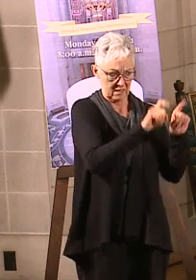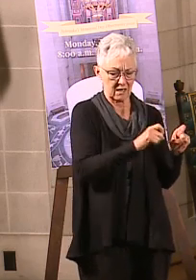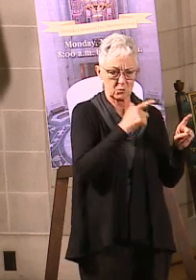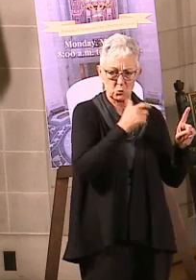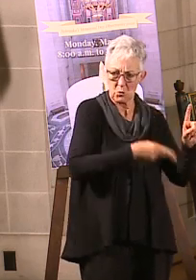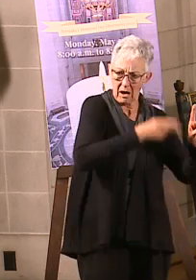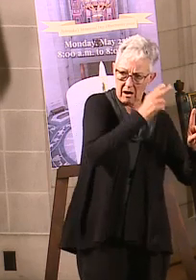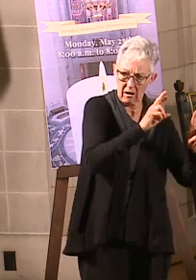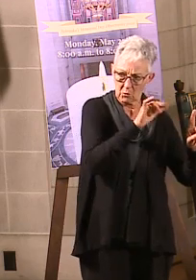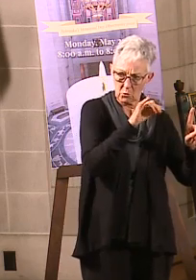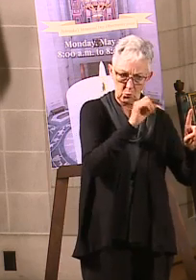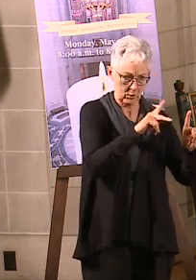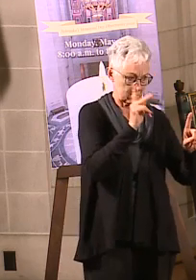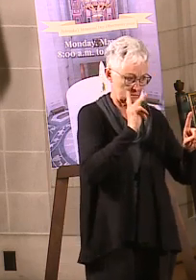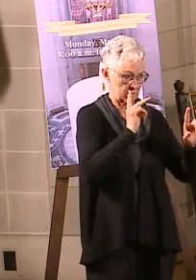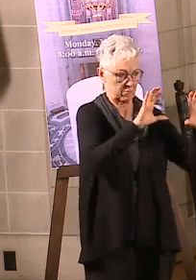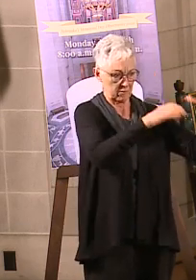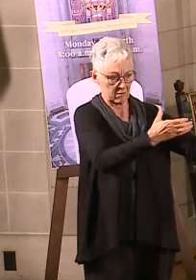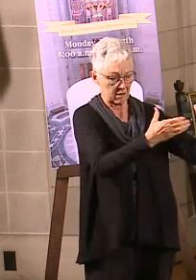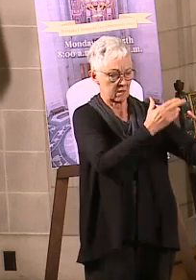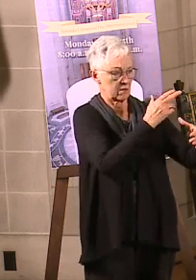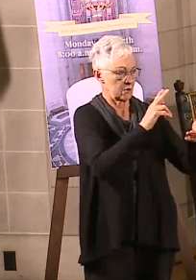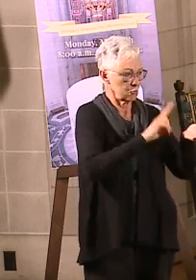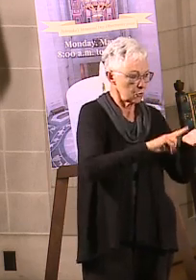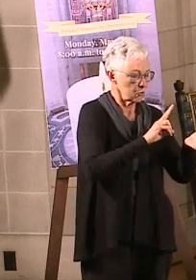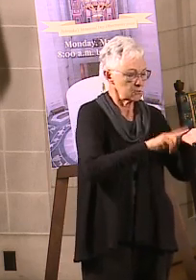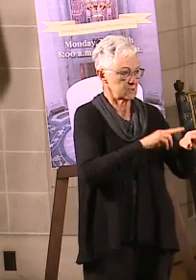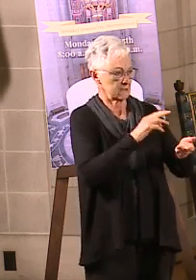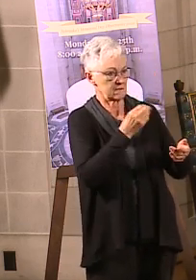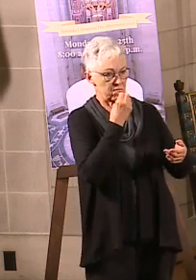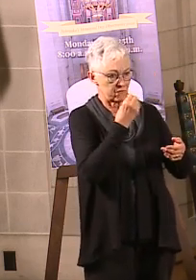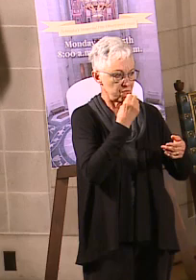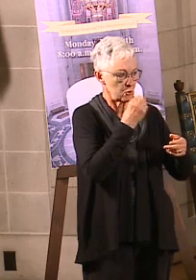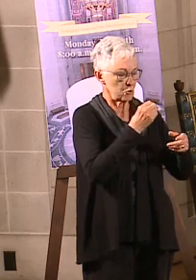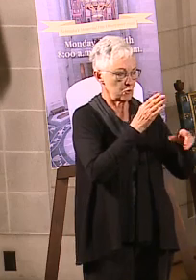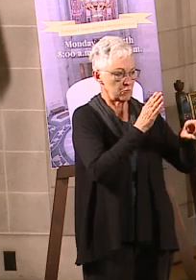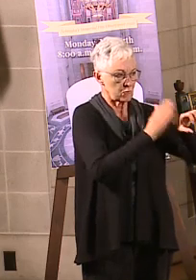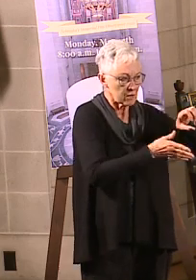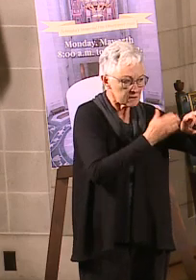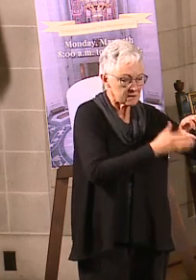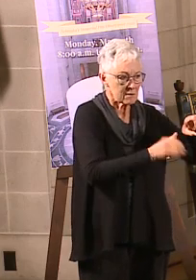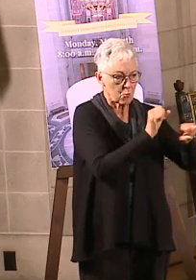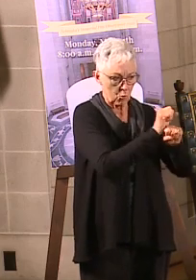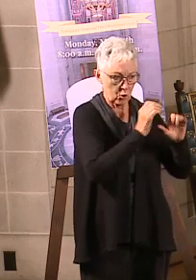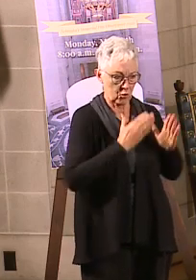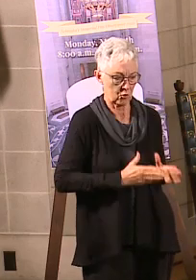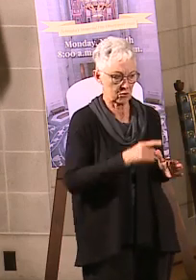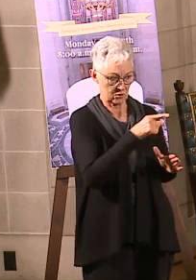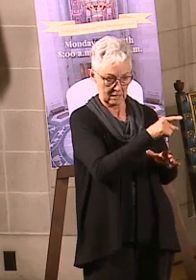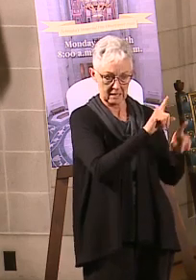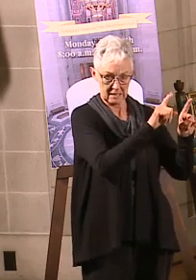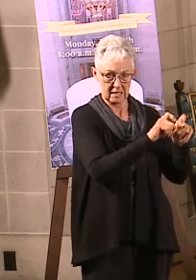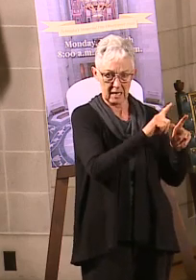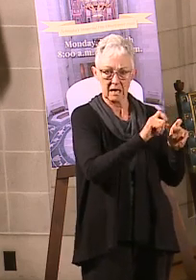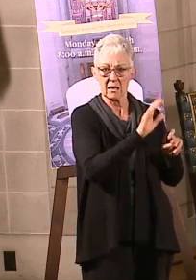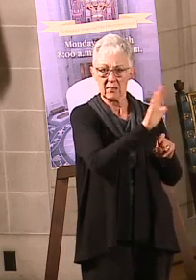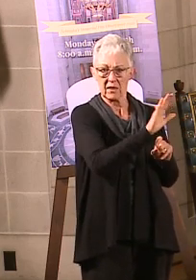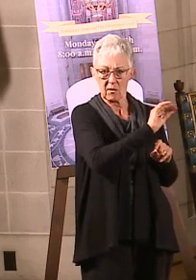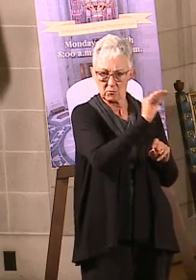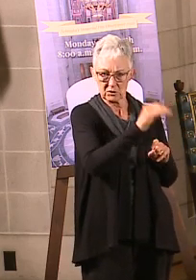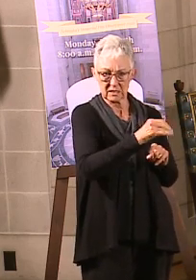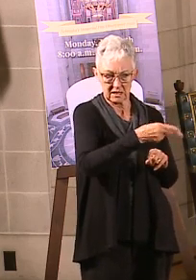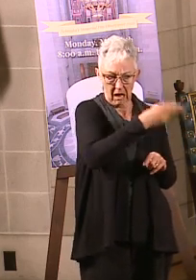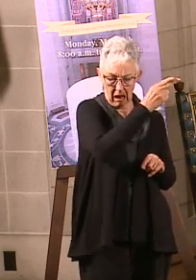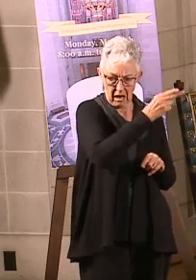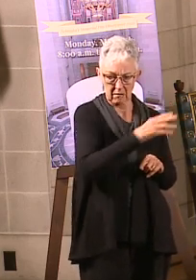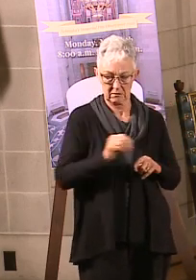prioritizing healthcare workers, first responders, food processing, that kind of thing, as well as people who have symptoms. And so